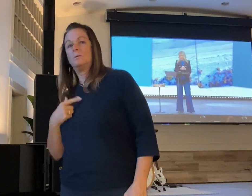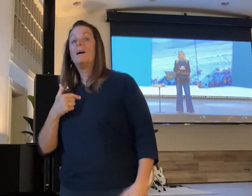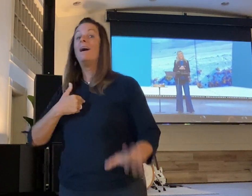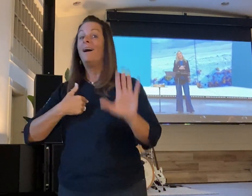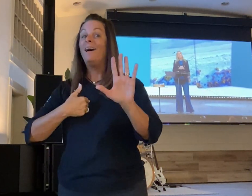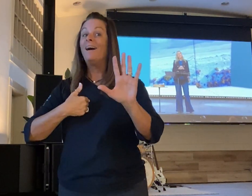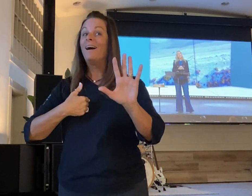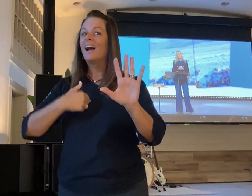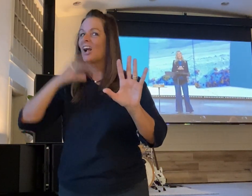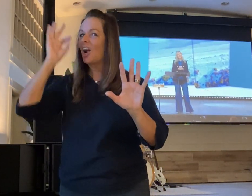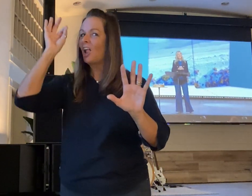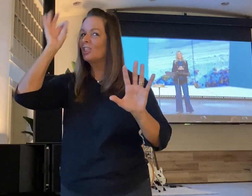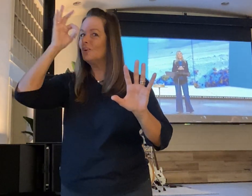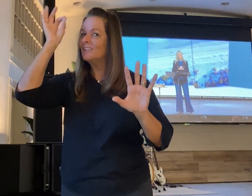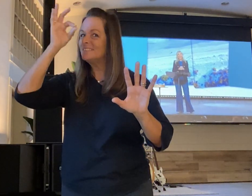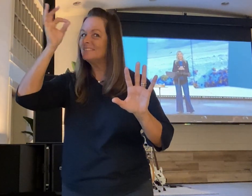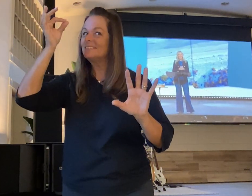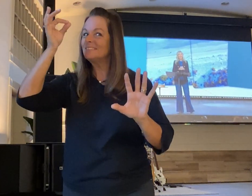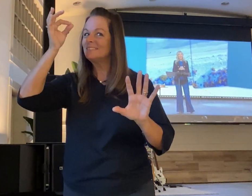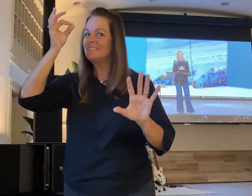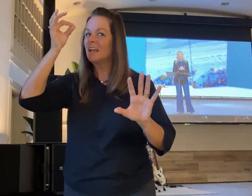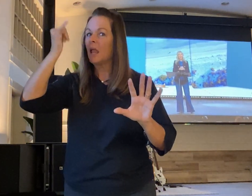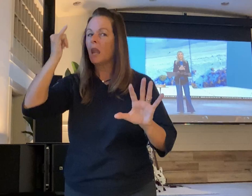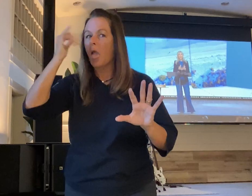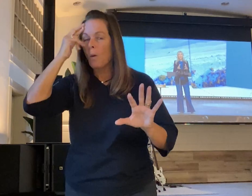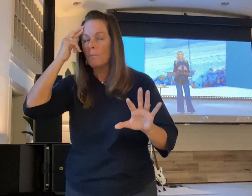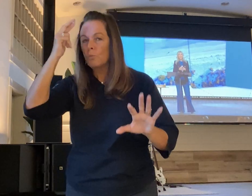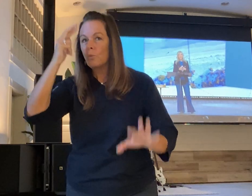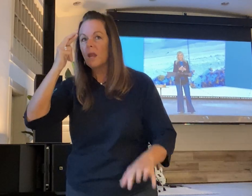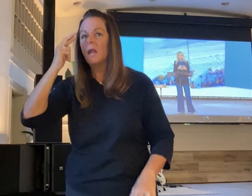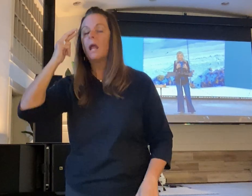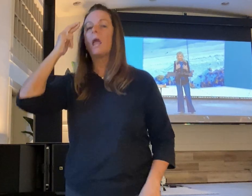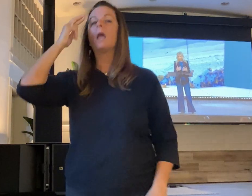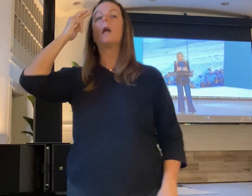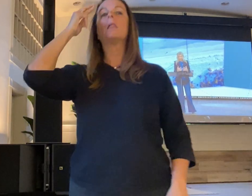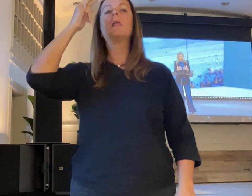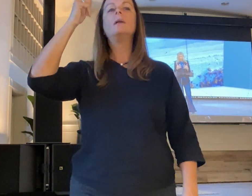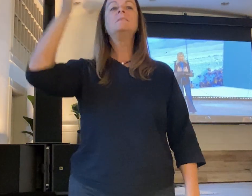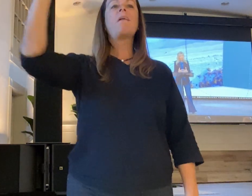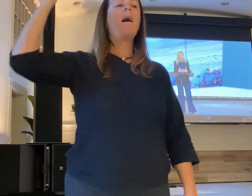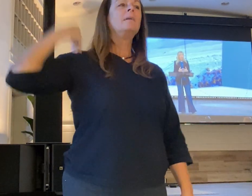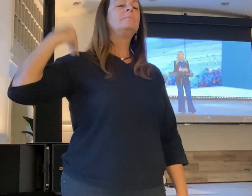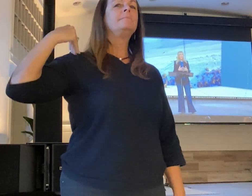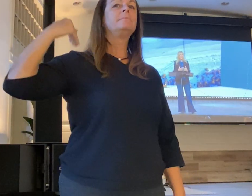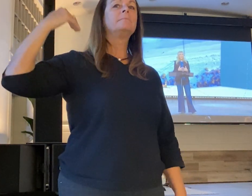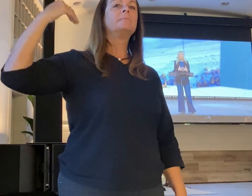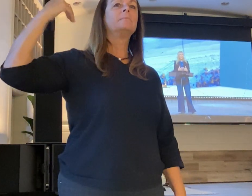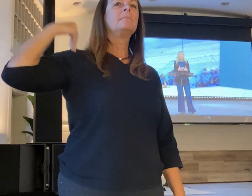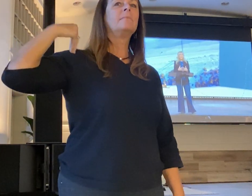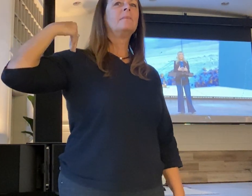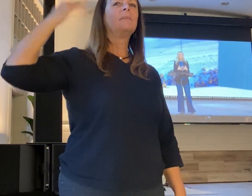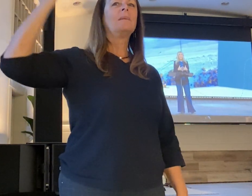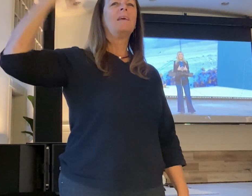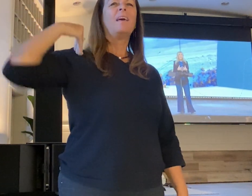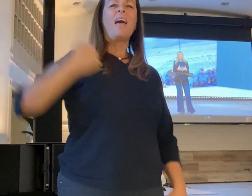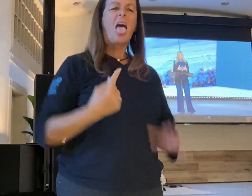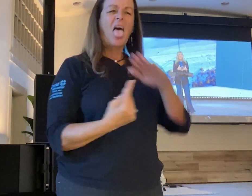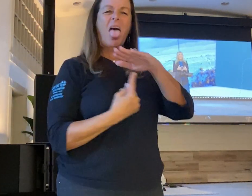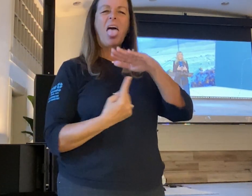clueless. But here's the deal, this is not how you were created to live. This is not how I was created to live.